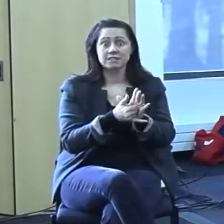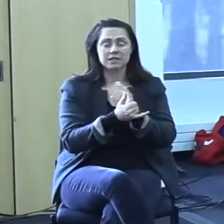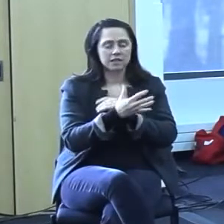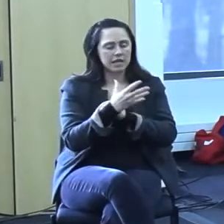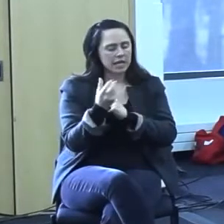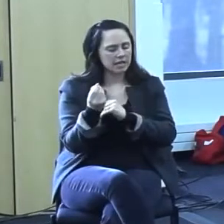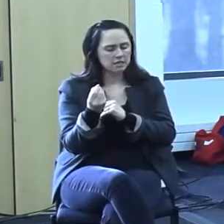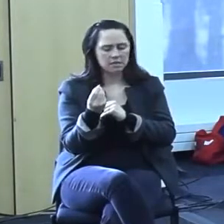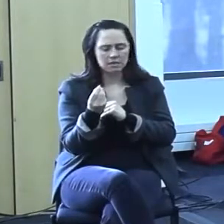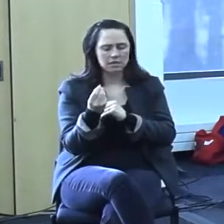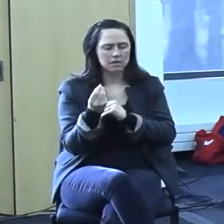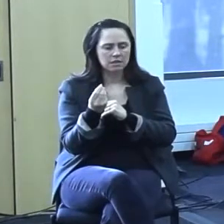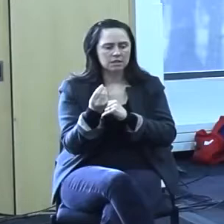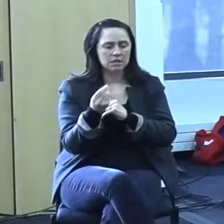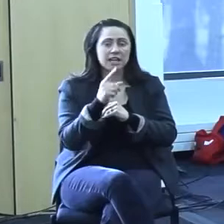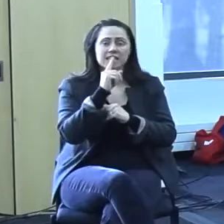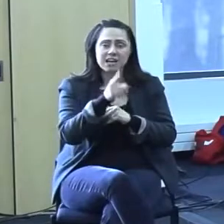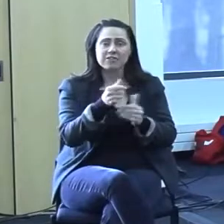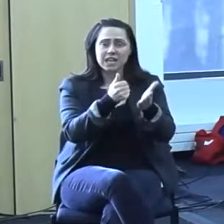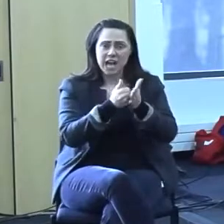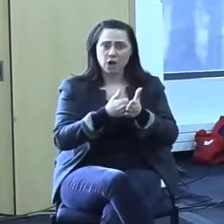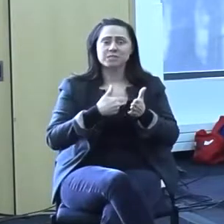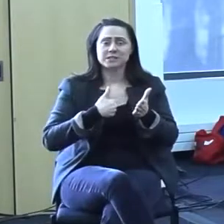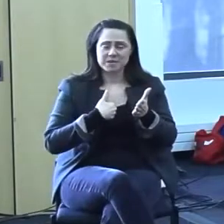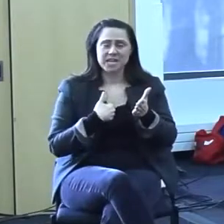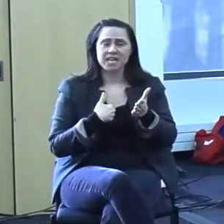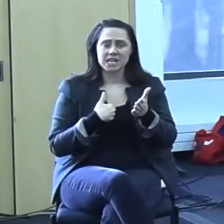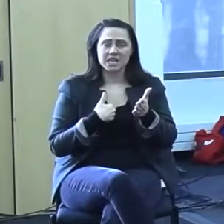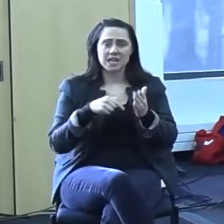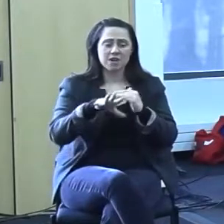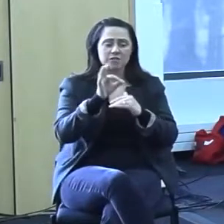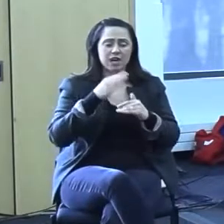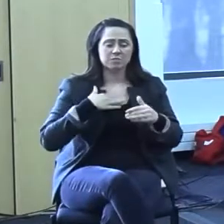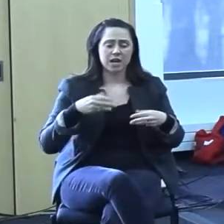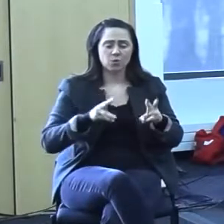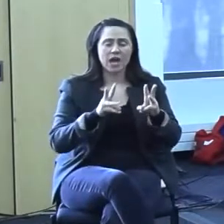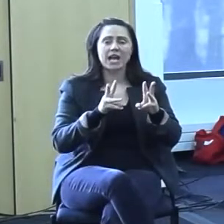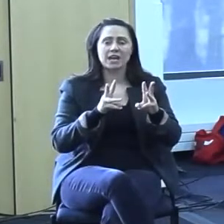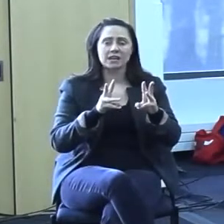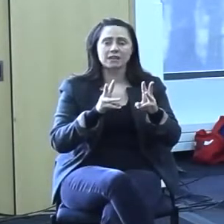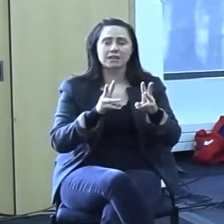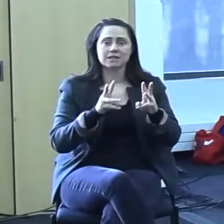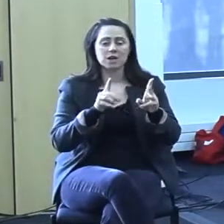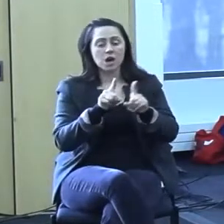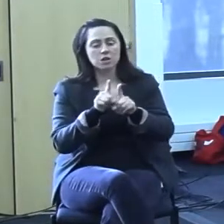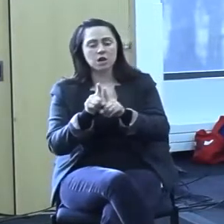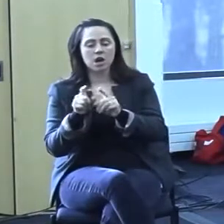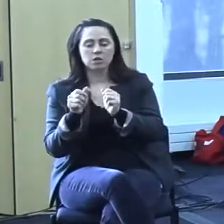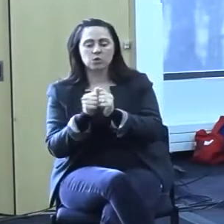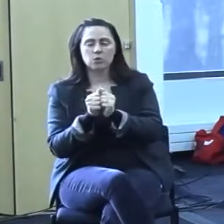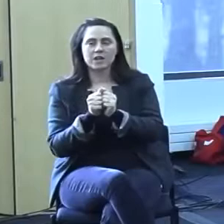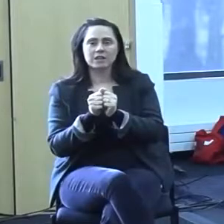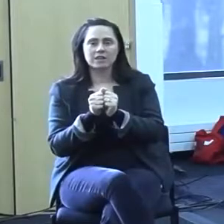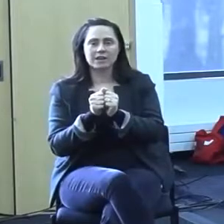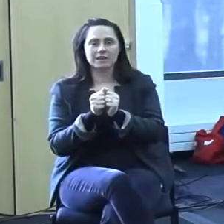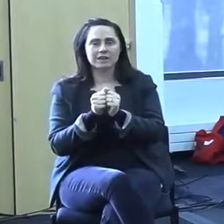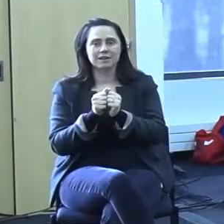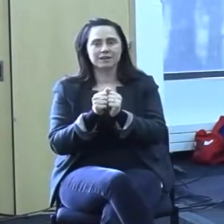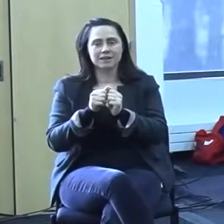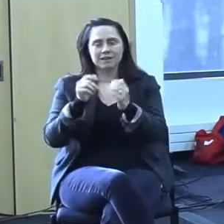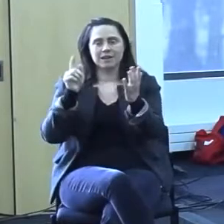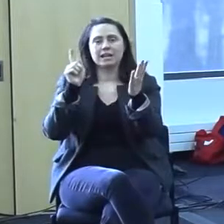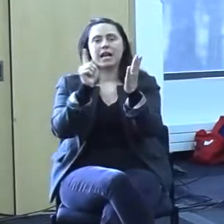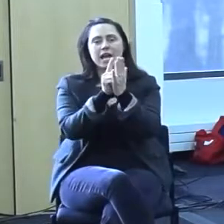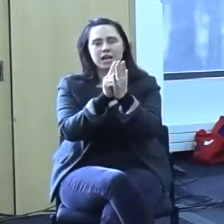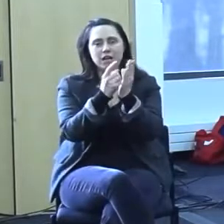and it definitely helps me find my way along with hitting walls,